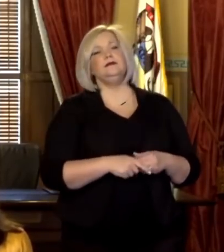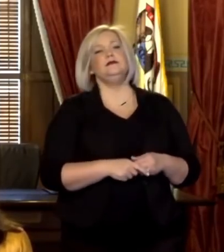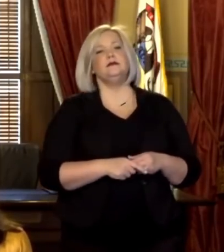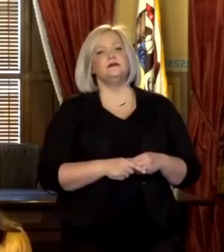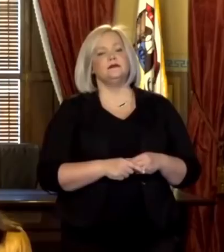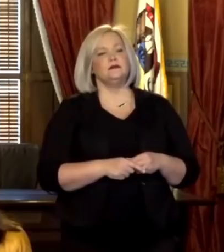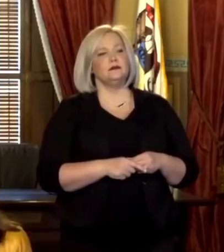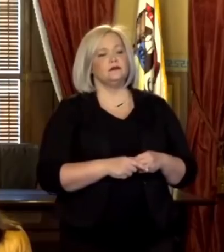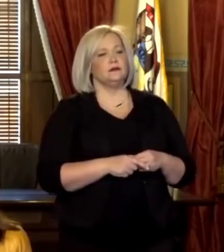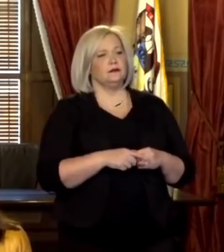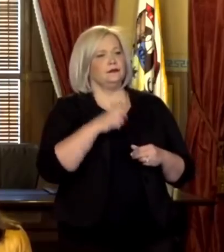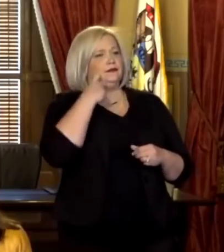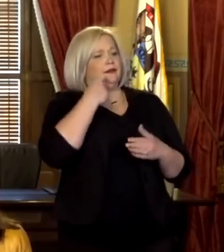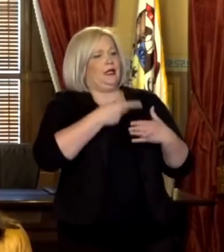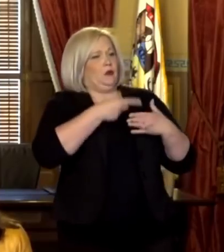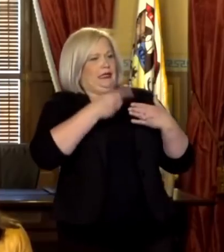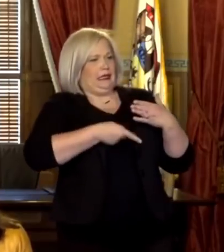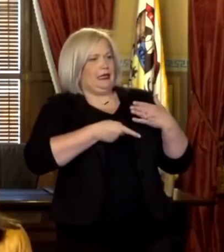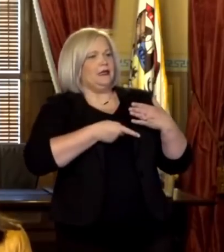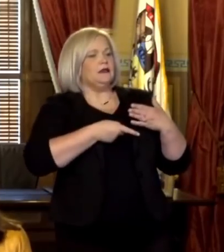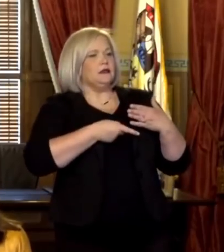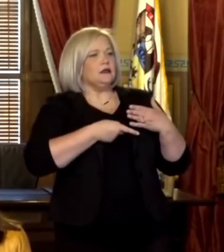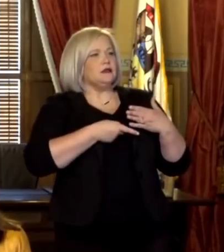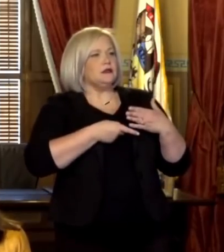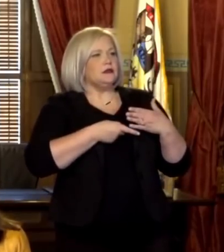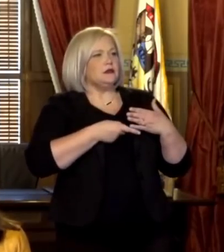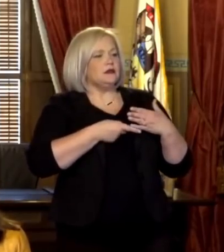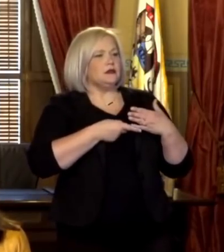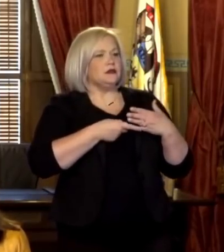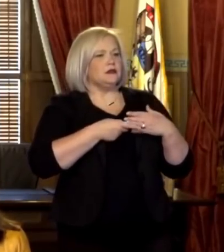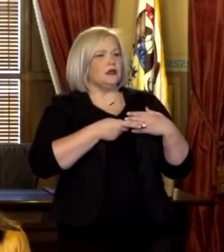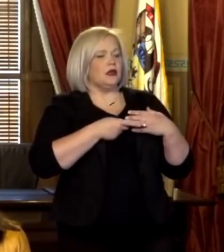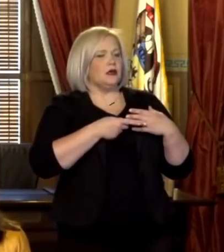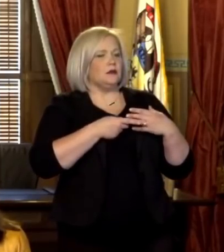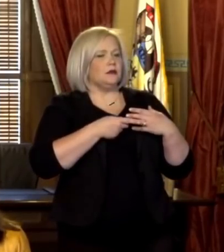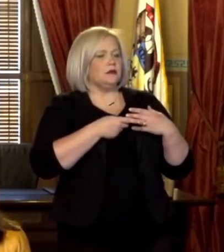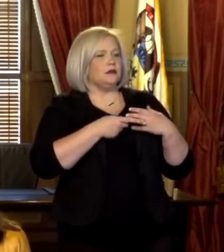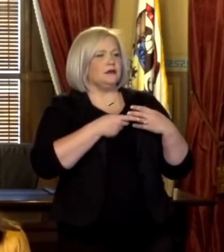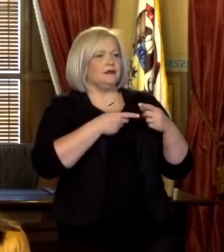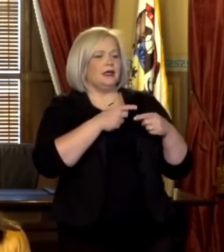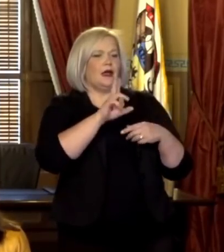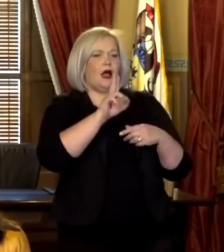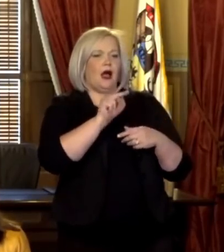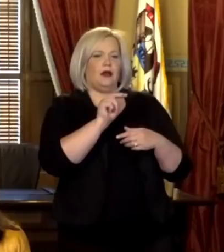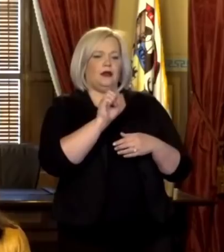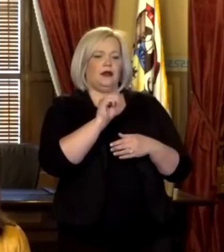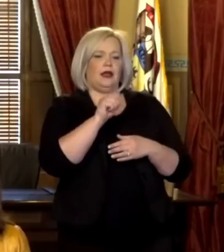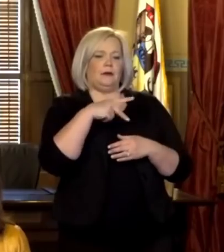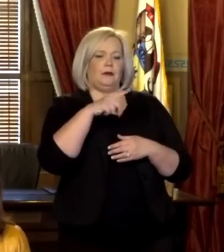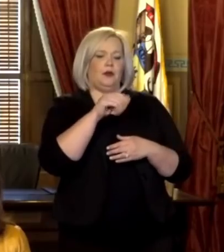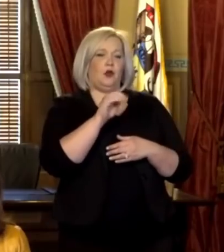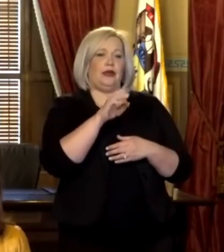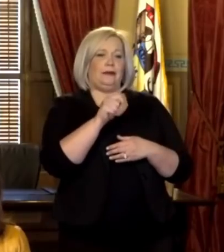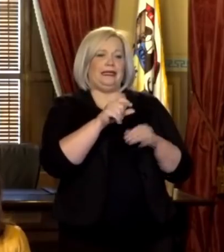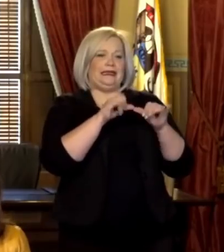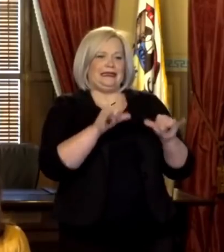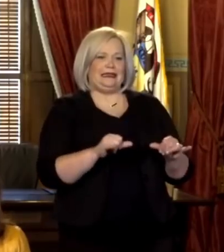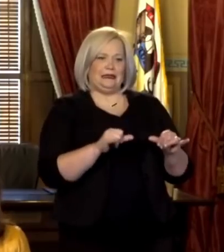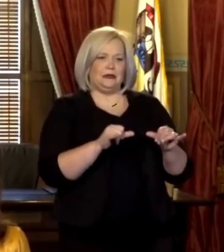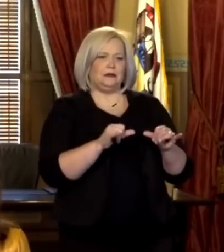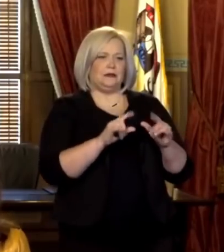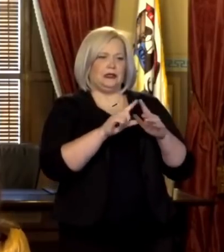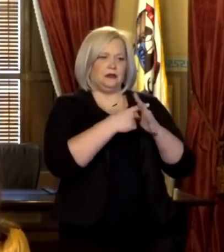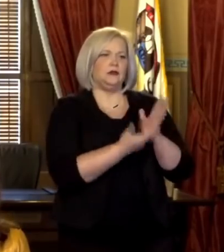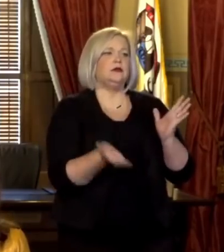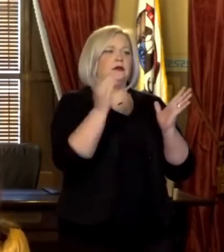Governor, over the weekend there was a reboot, an update on the system for unemployment. Do you have any sense if that is going